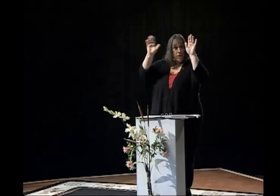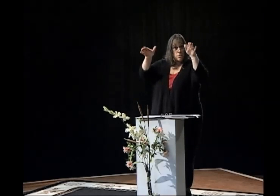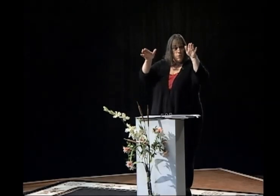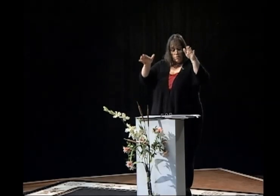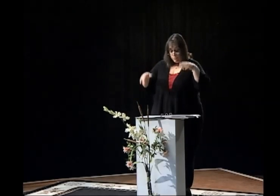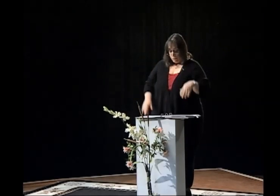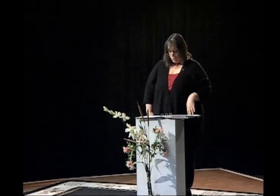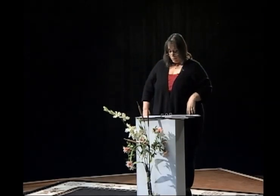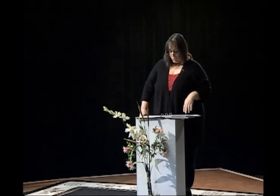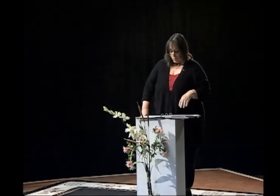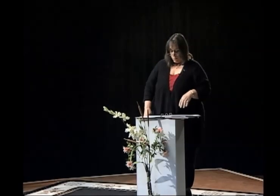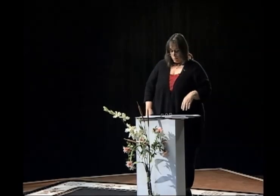basketball.